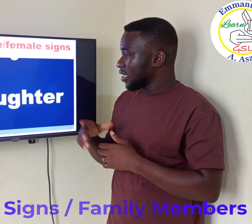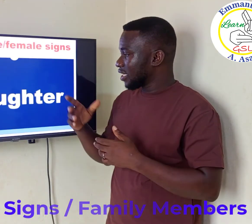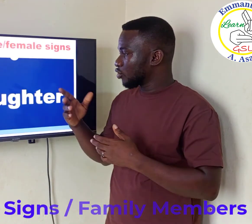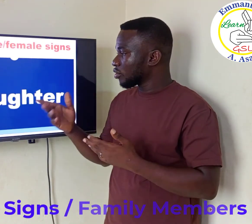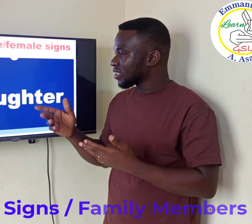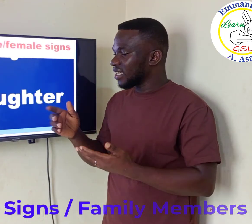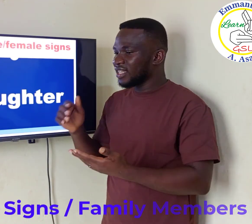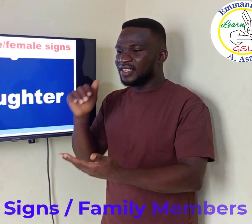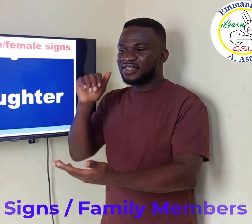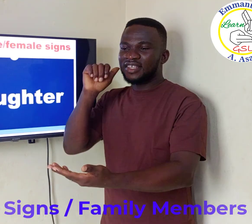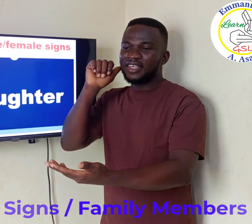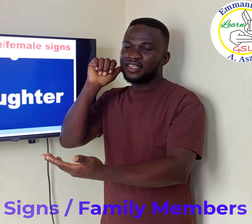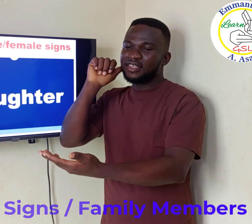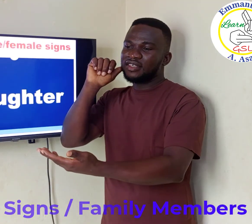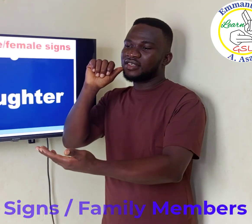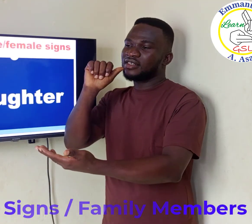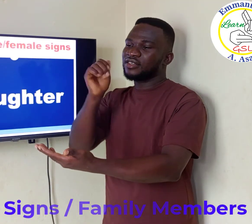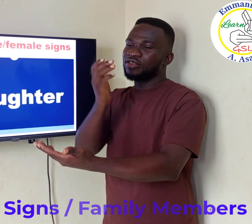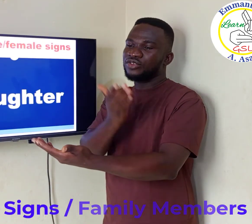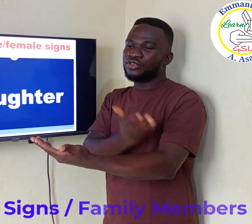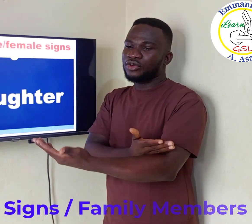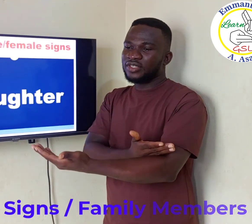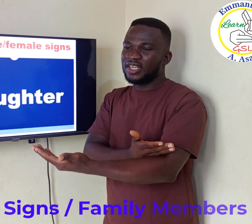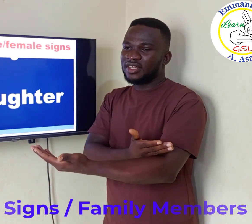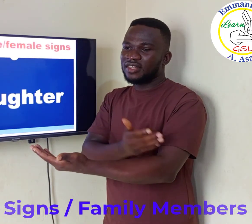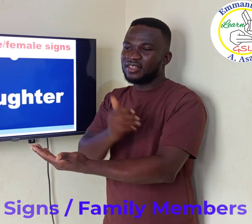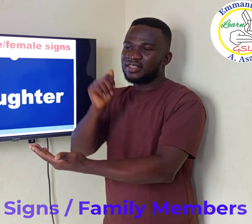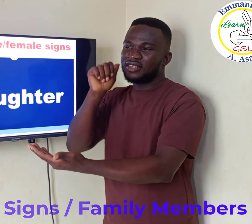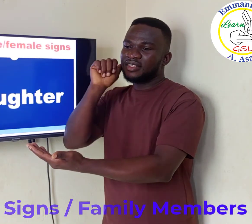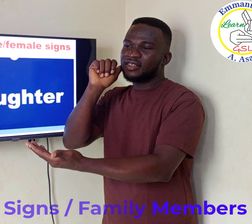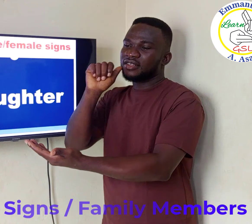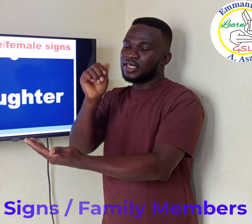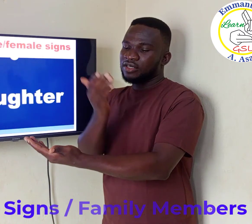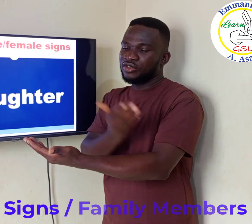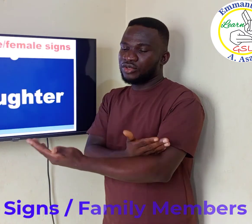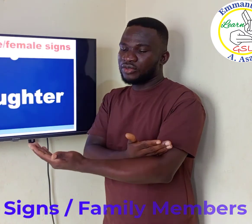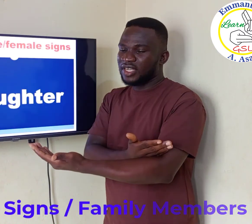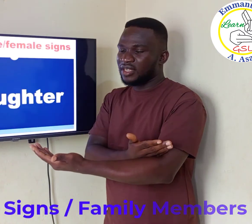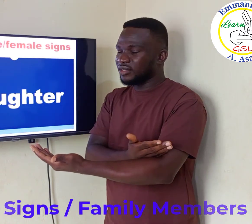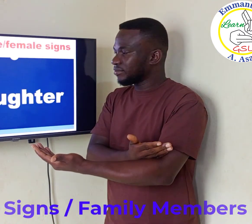And daughter is signed daughter, daughter.